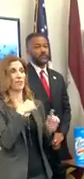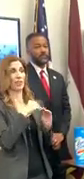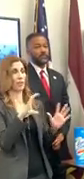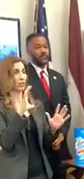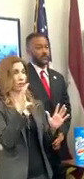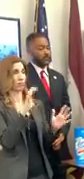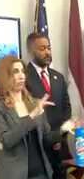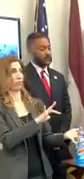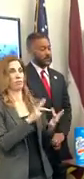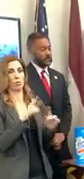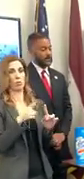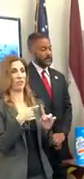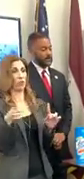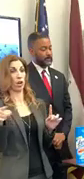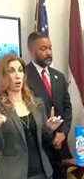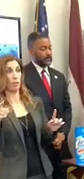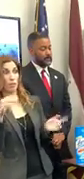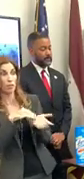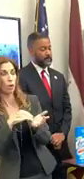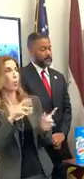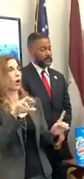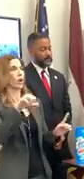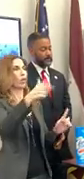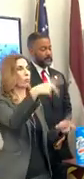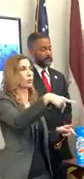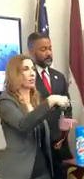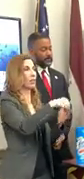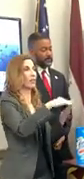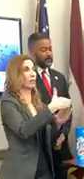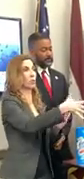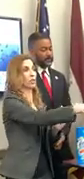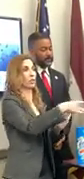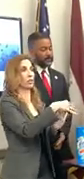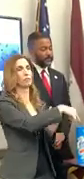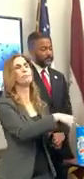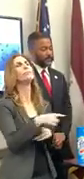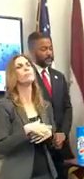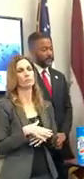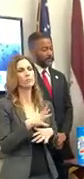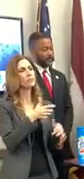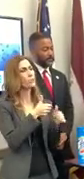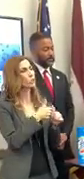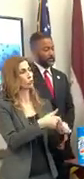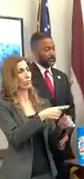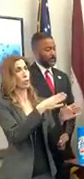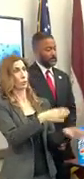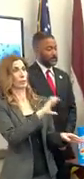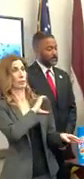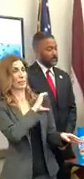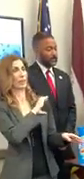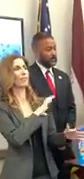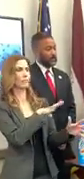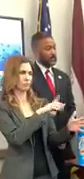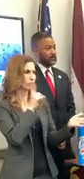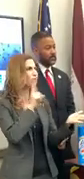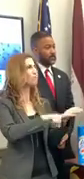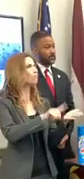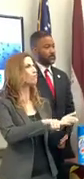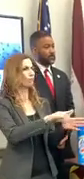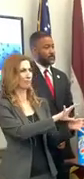as to where the contact, it was the CHOP doctor or someone out in the community? So the contact tracing for the police officer is well